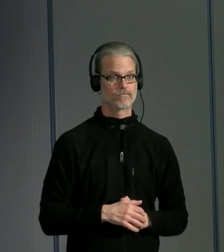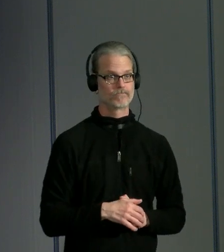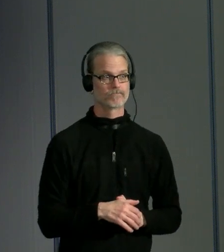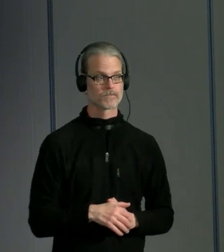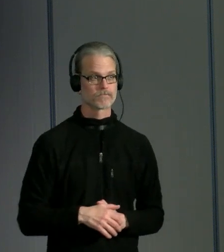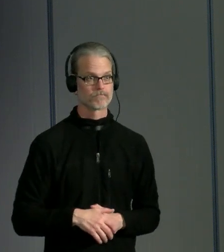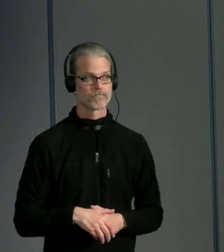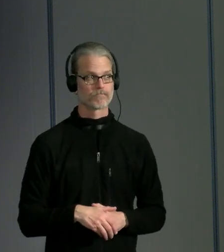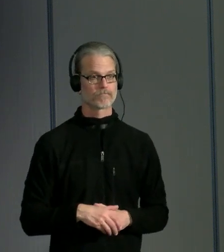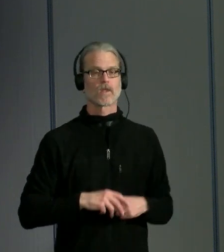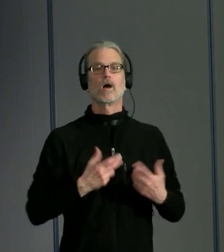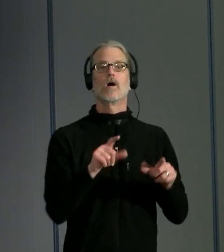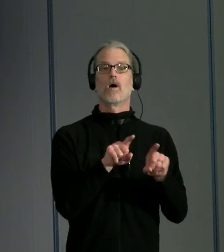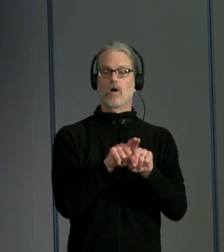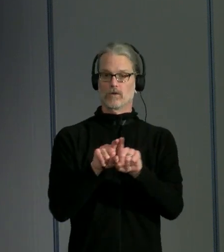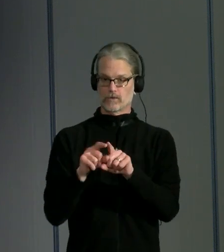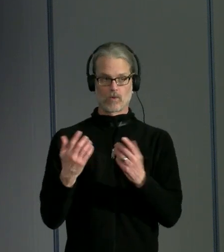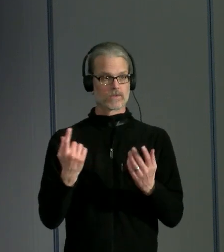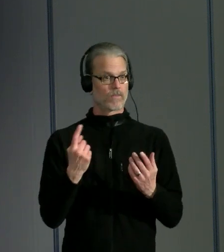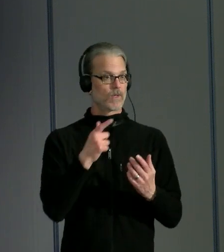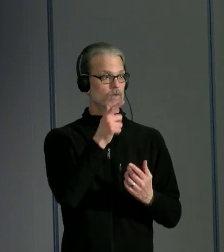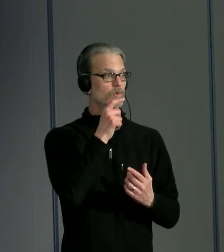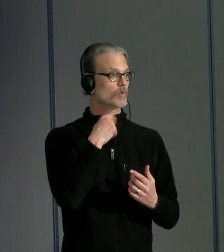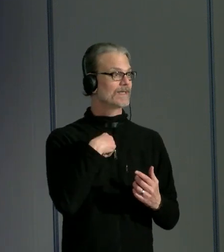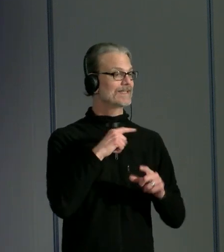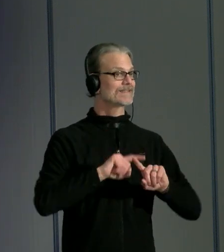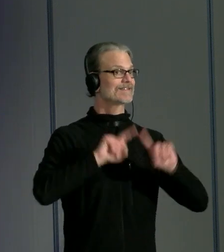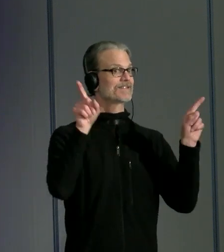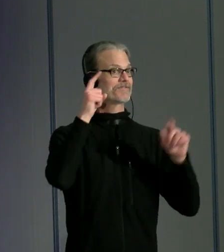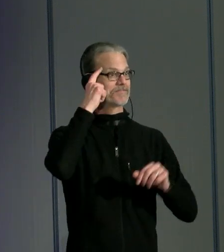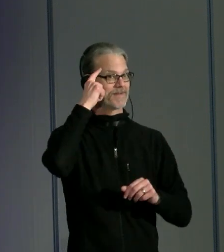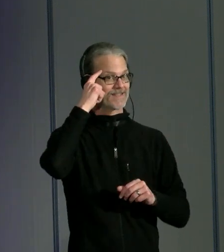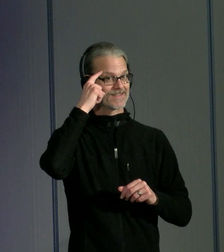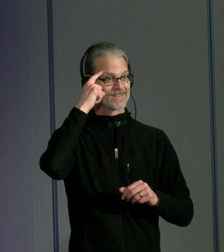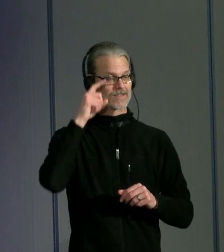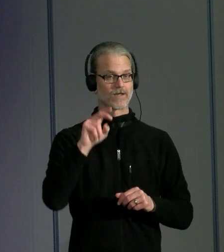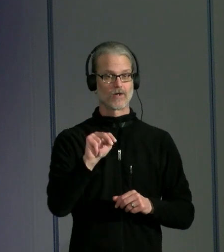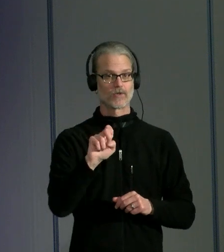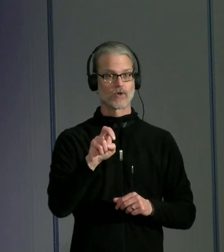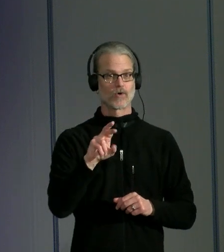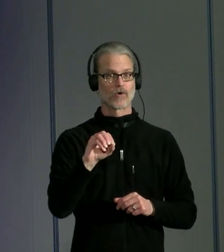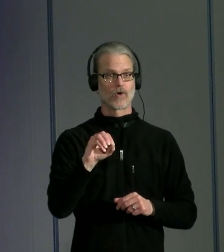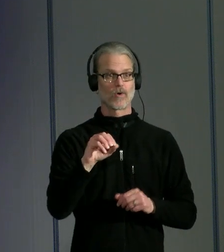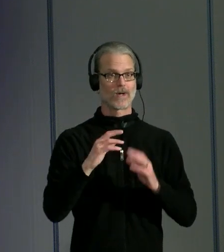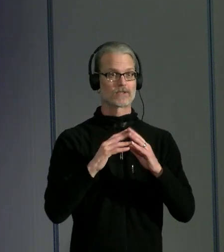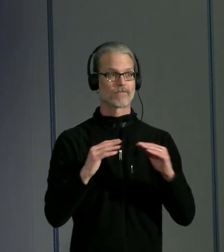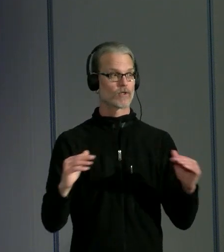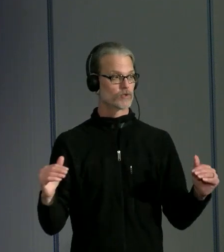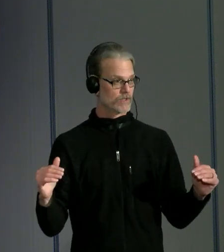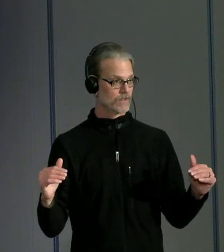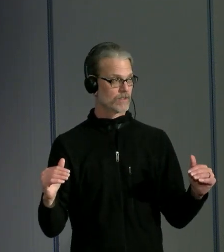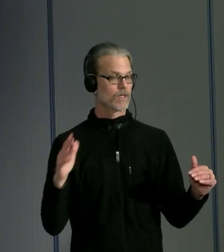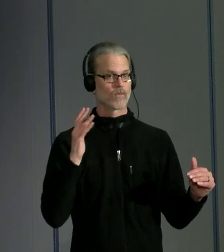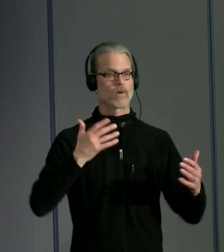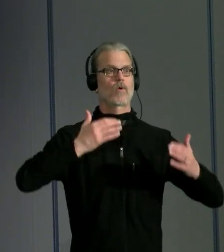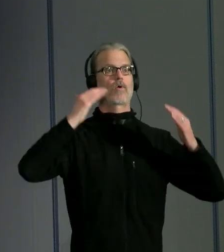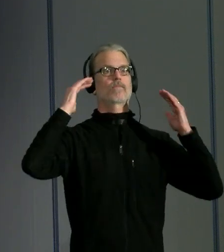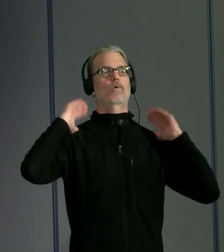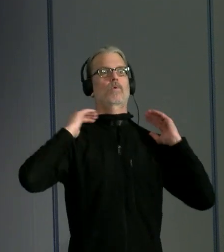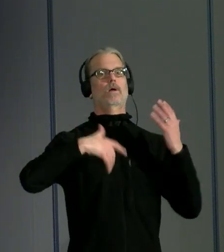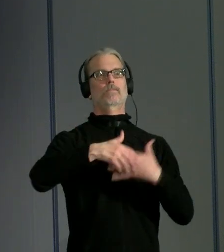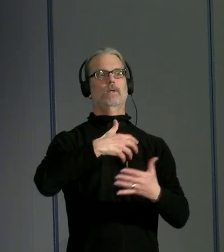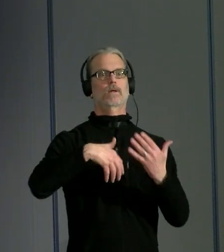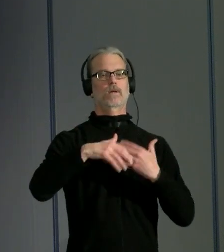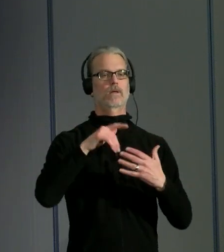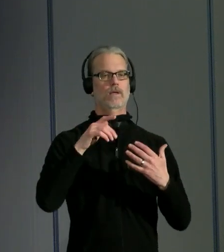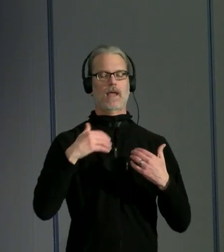for those who may be neurodivergent or who just become overwhelmed easily when around a lot of people. Soft